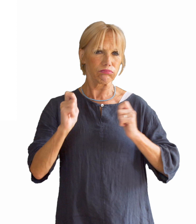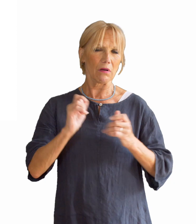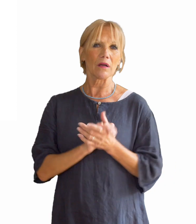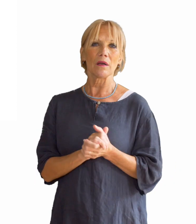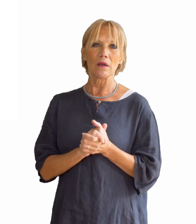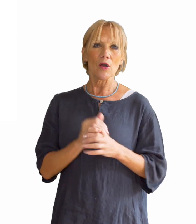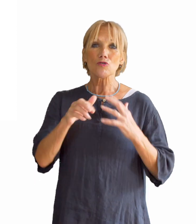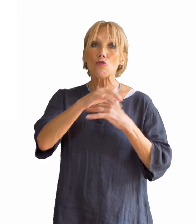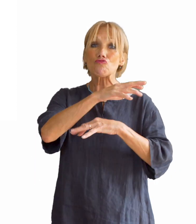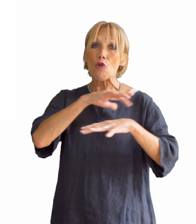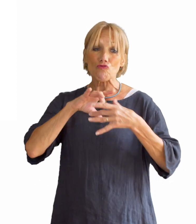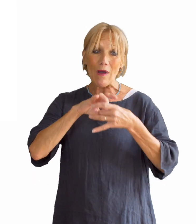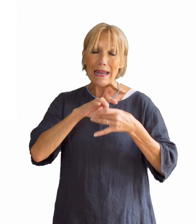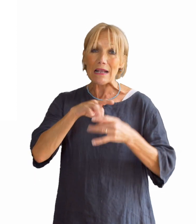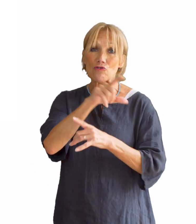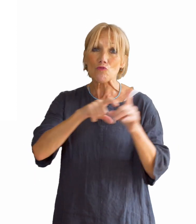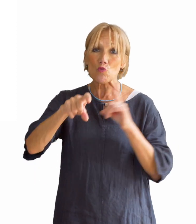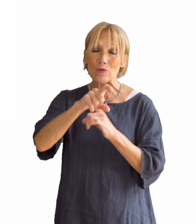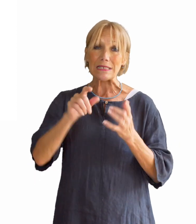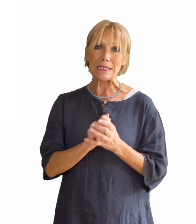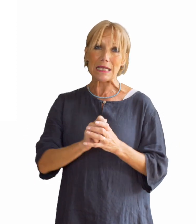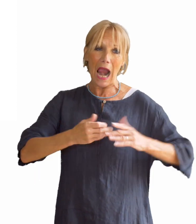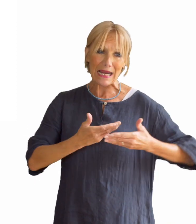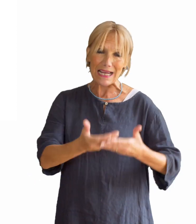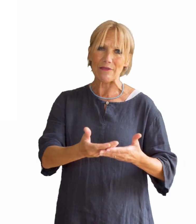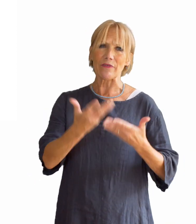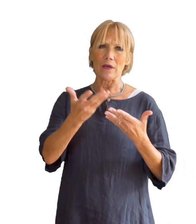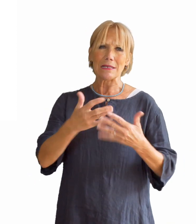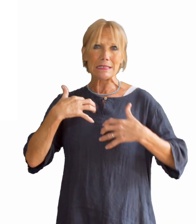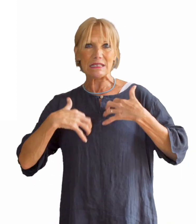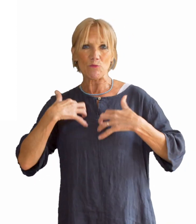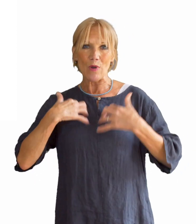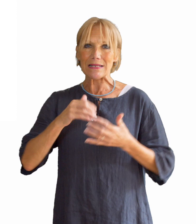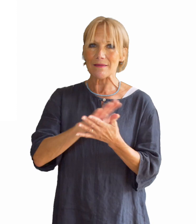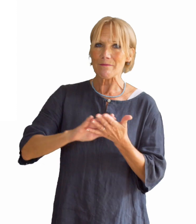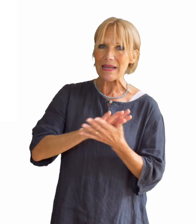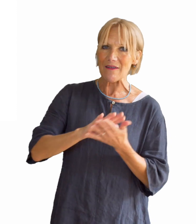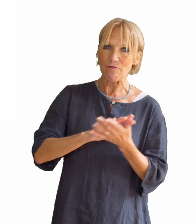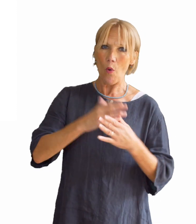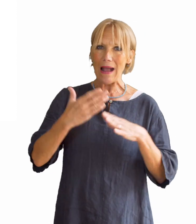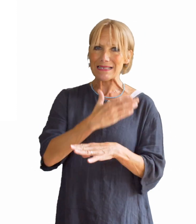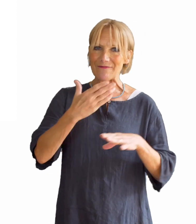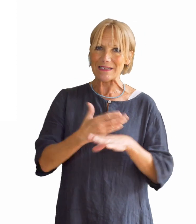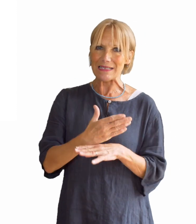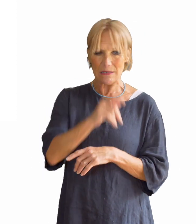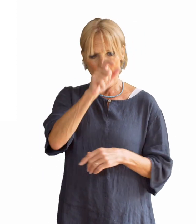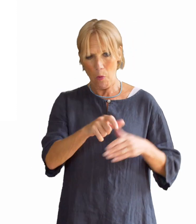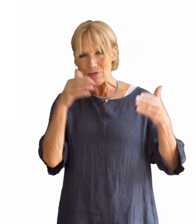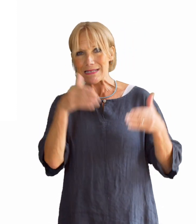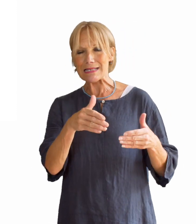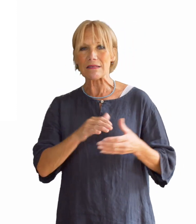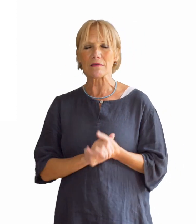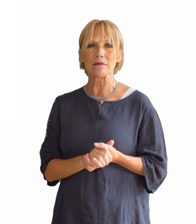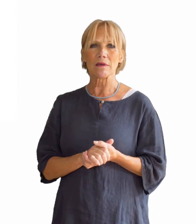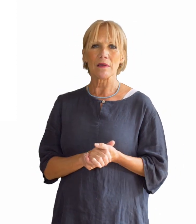connect people with their communities while delivering stimulating and meaningful activities in a person-centred way. However,